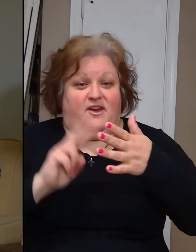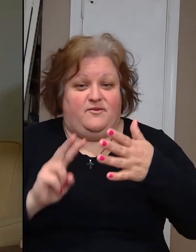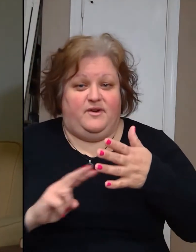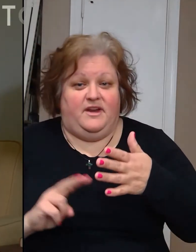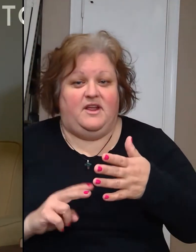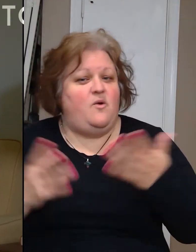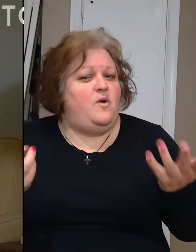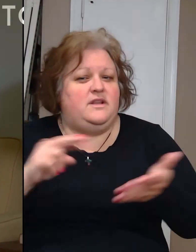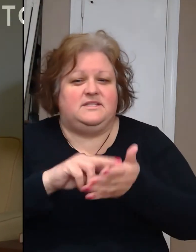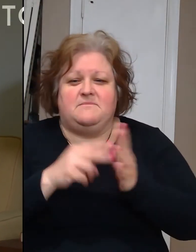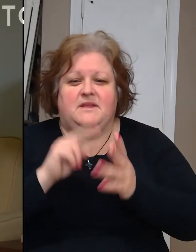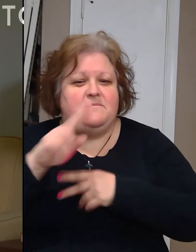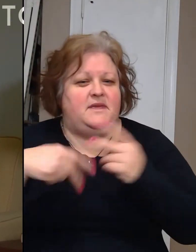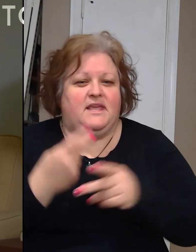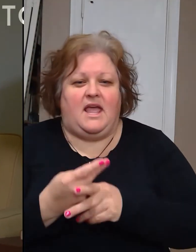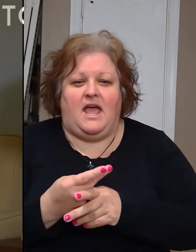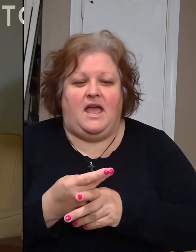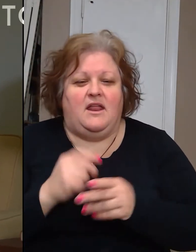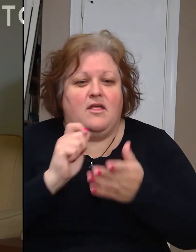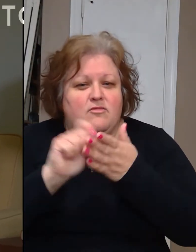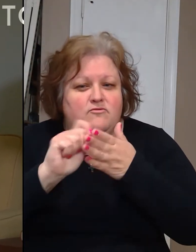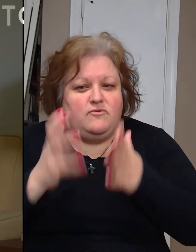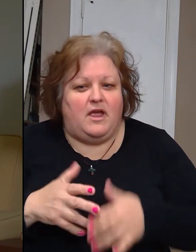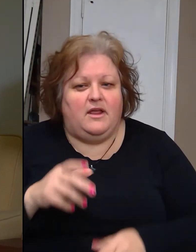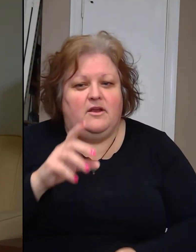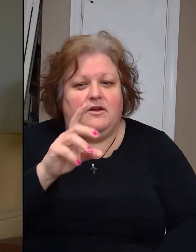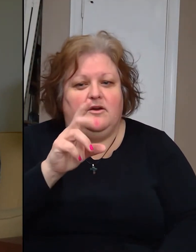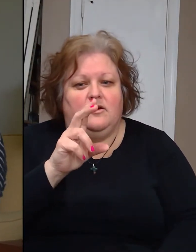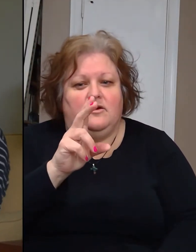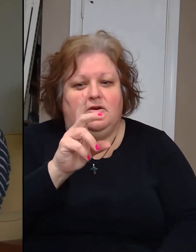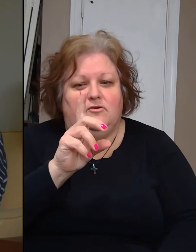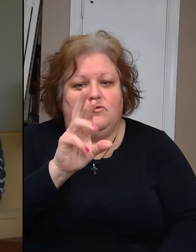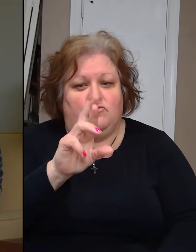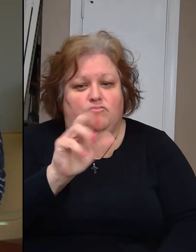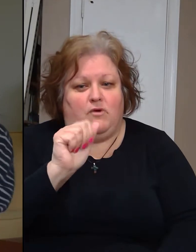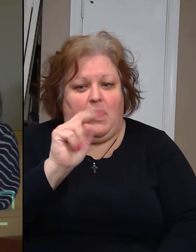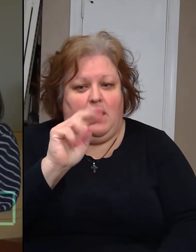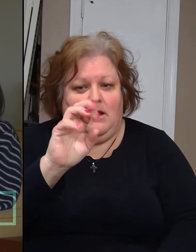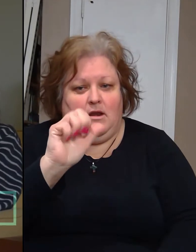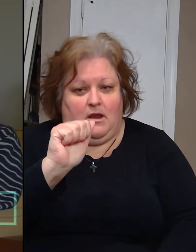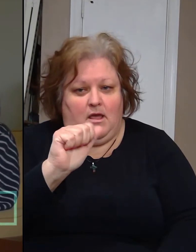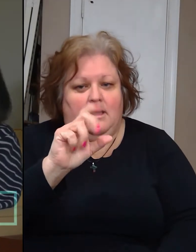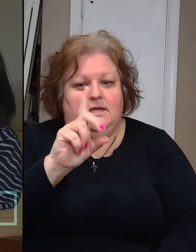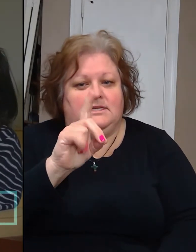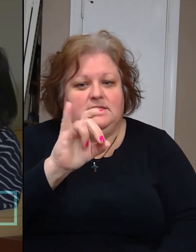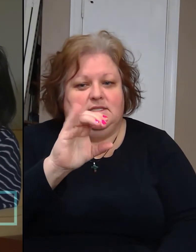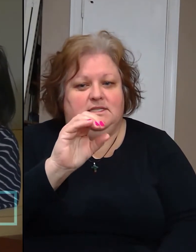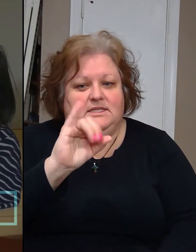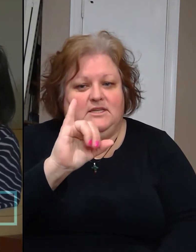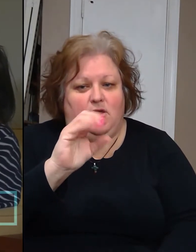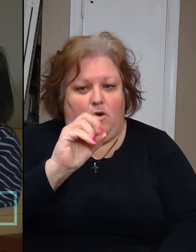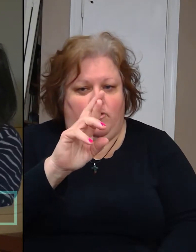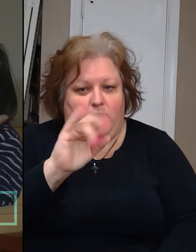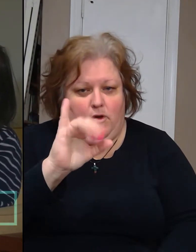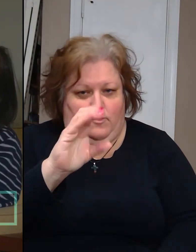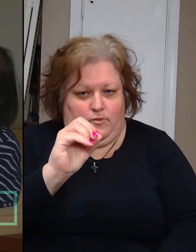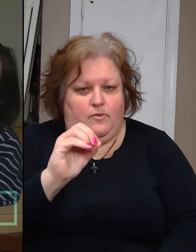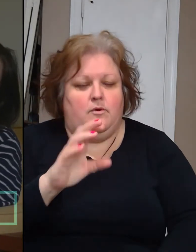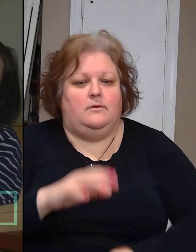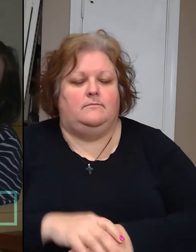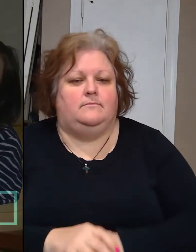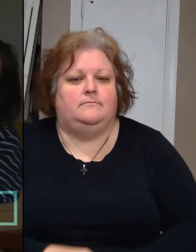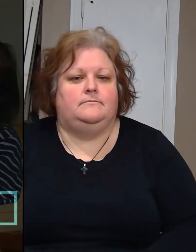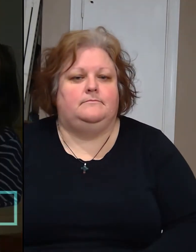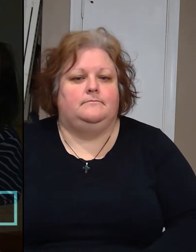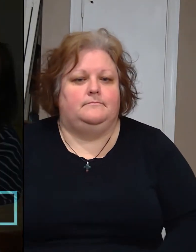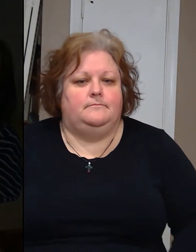Today we are reading What Does It Mean to Be Kind by Rana de Orio, illustrated by Stephanie George with permission from Scholastic